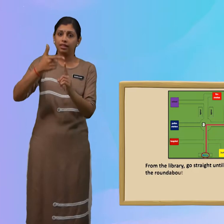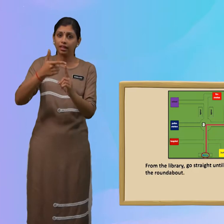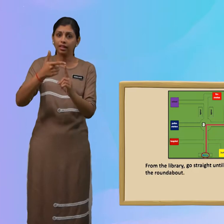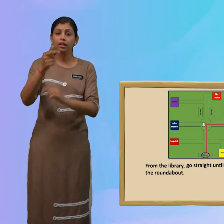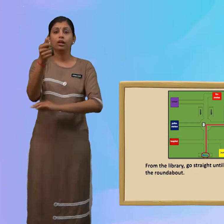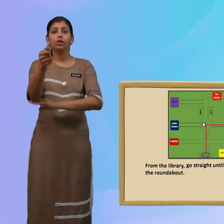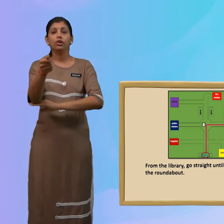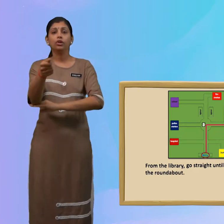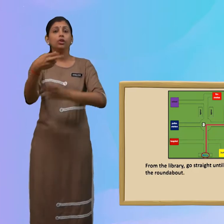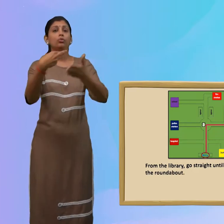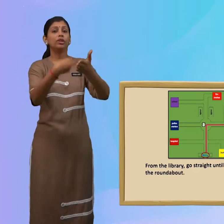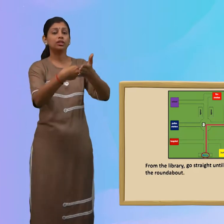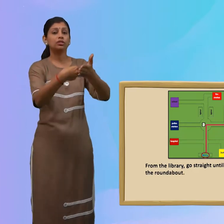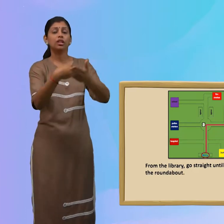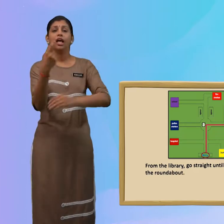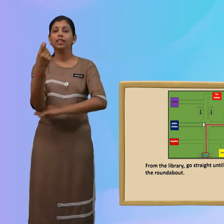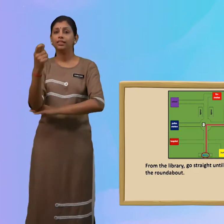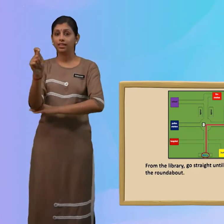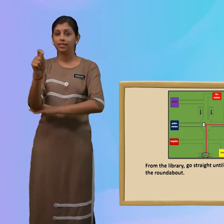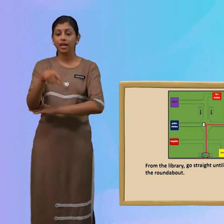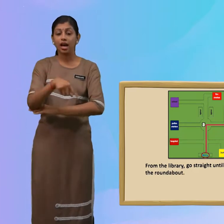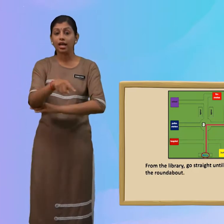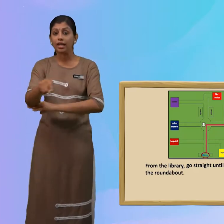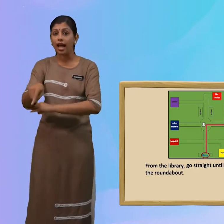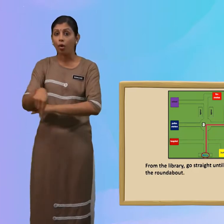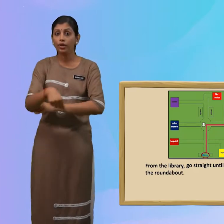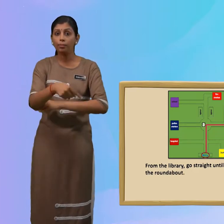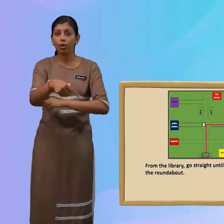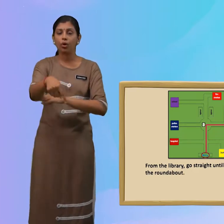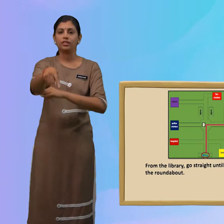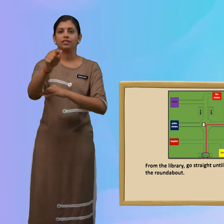until you reach the roundabout.